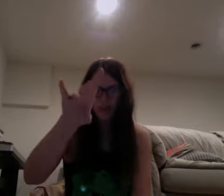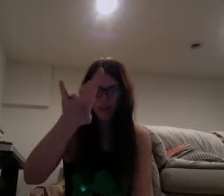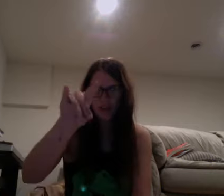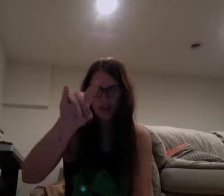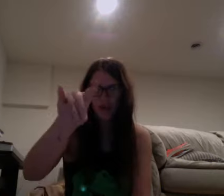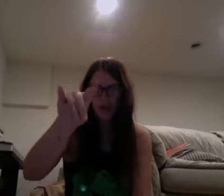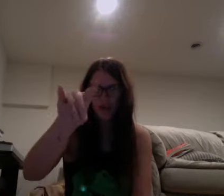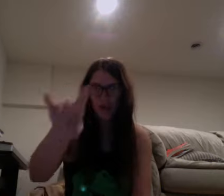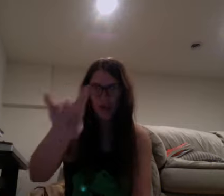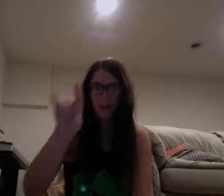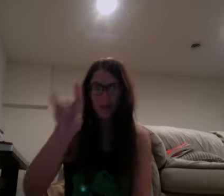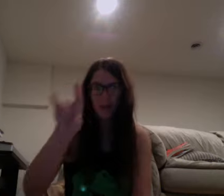Questionable werewolf.